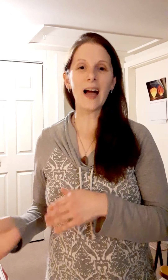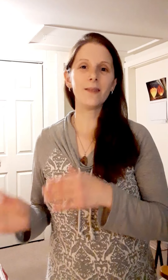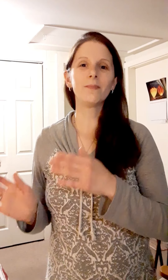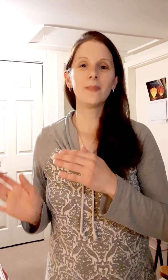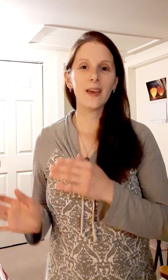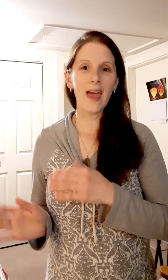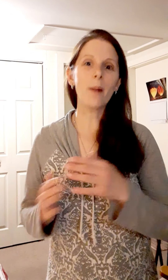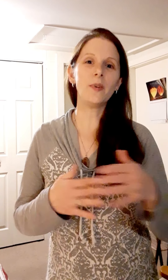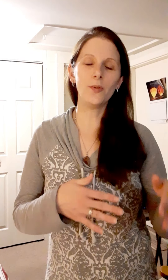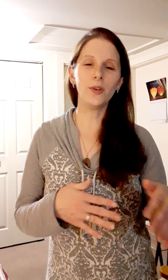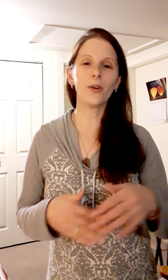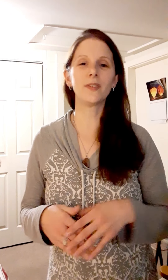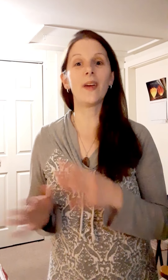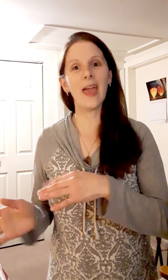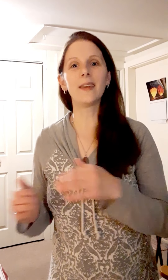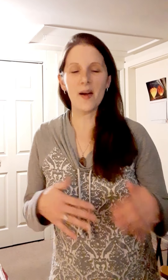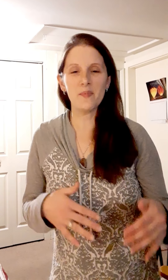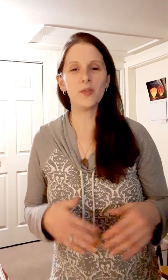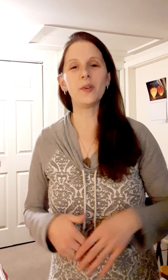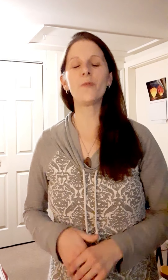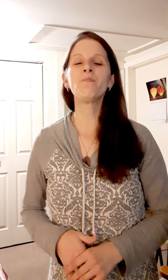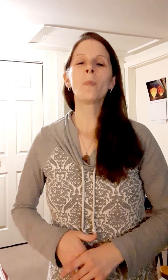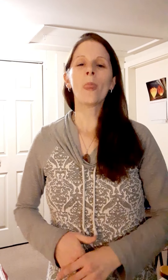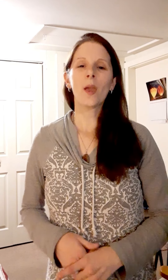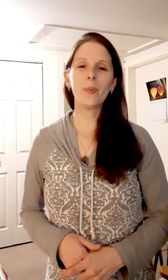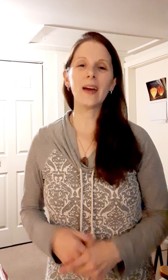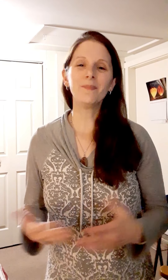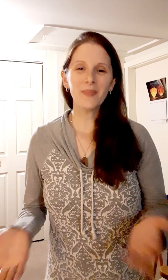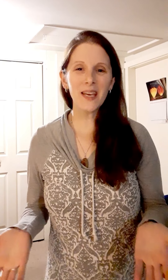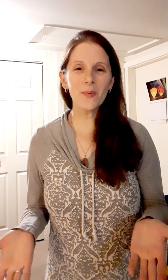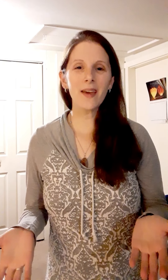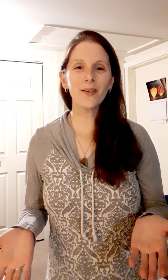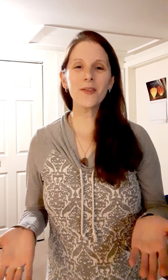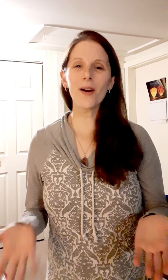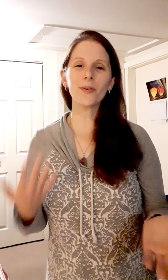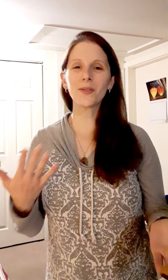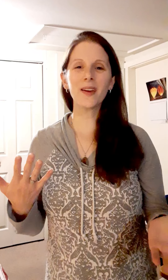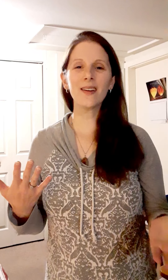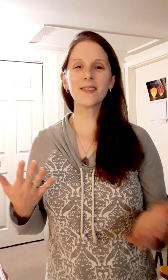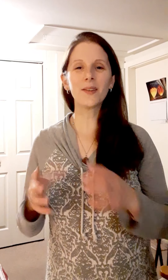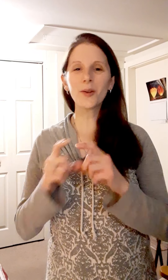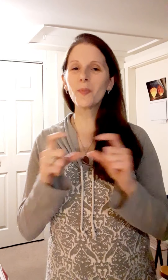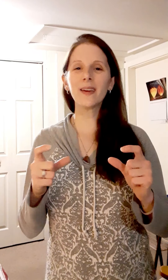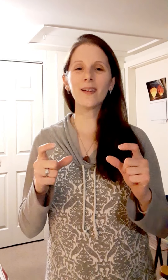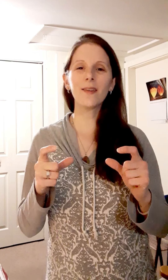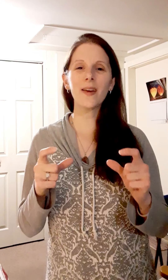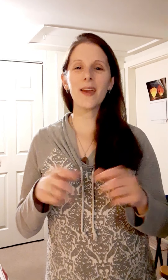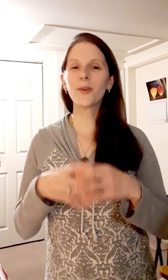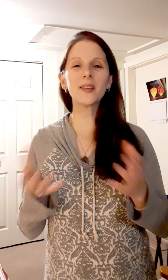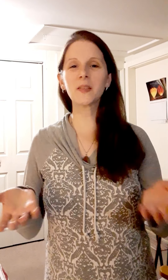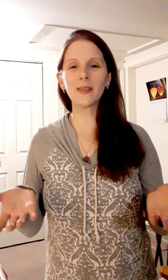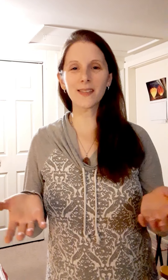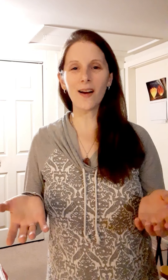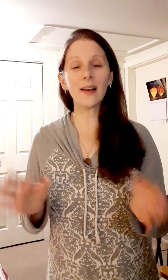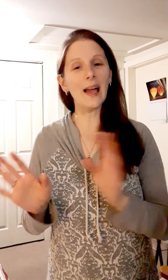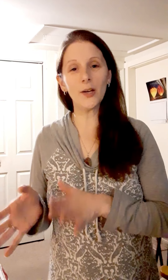sign Happy New Year instead of and a Happy New Year. But anyway, there you go. So there is a little bit of a Christmas song. I know it's